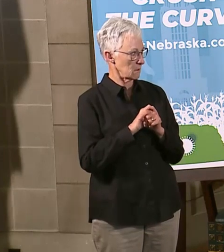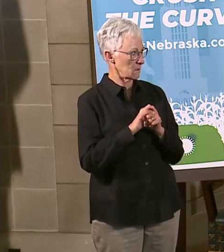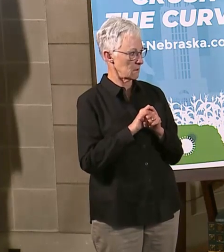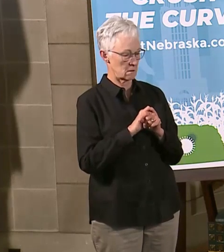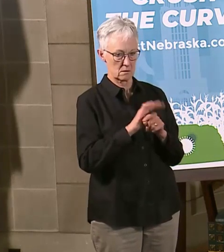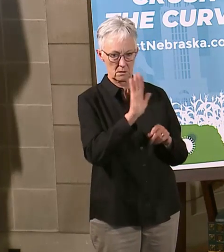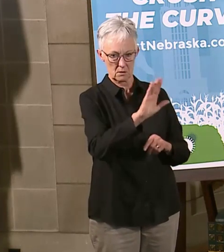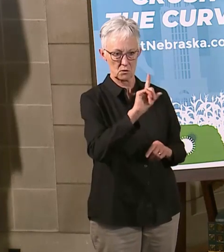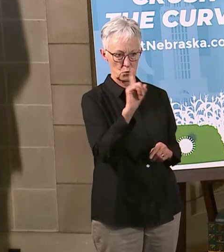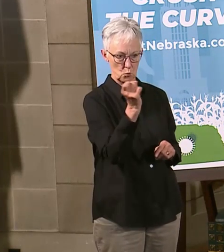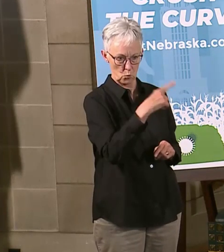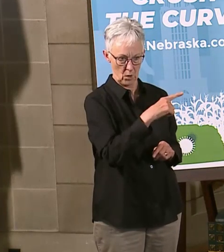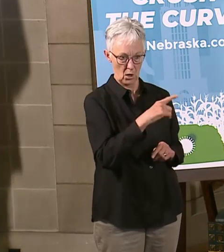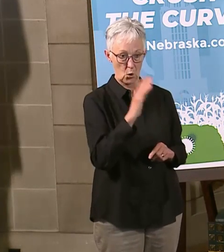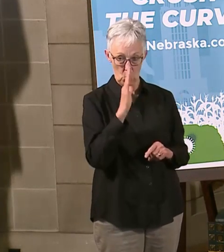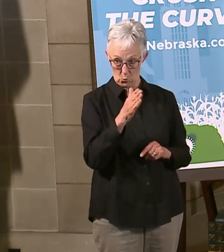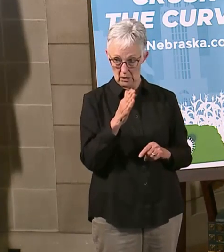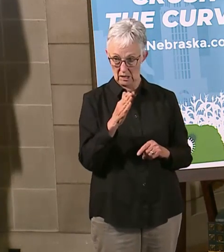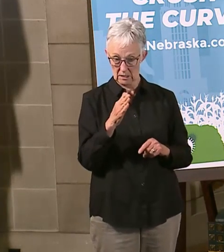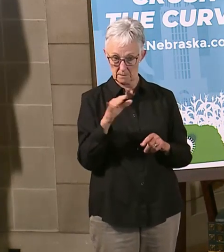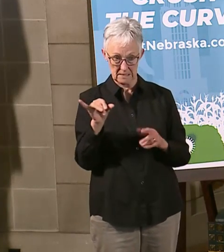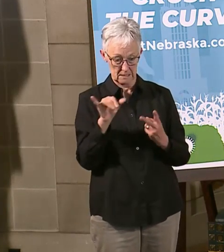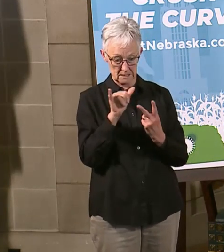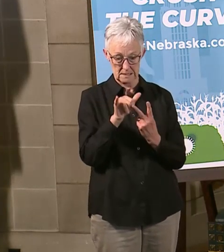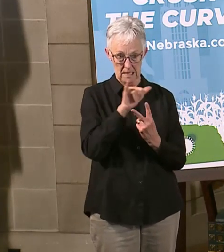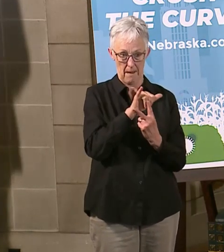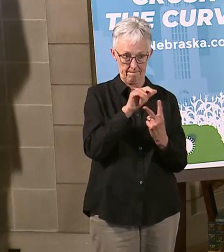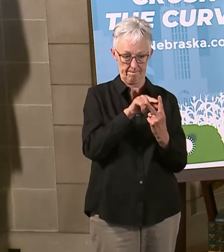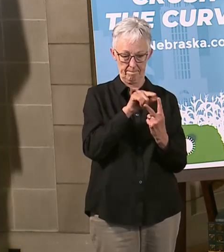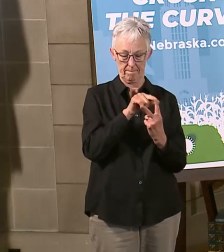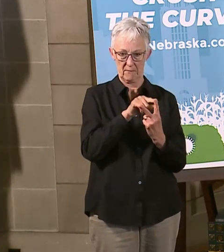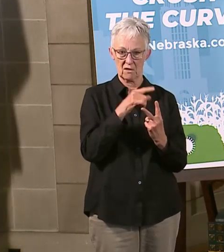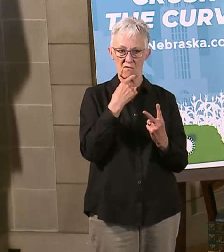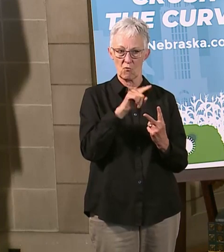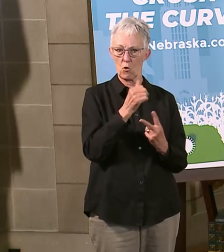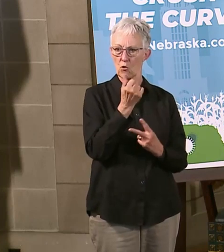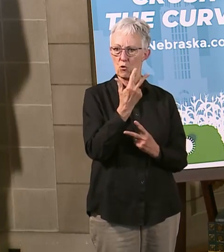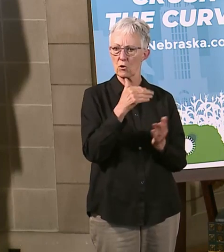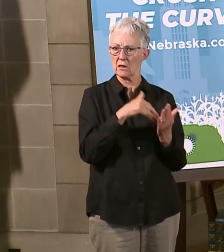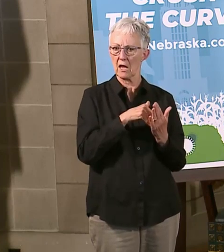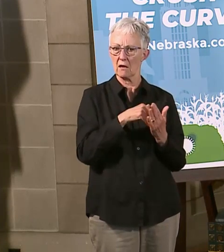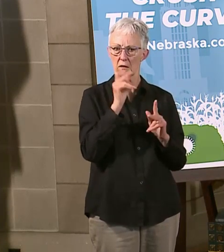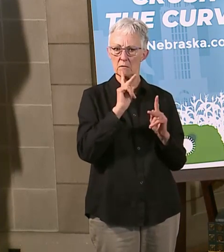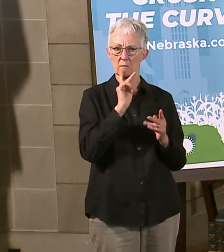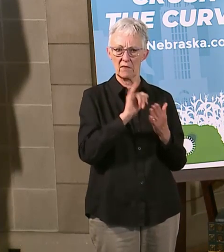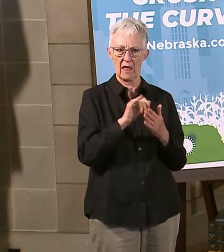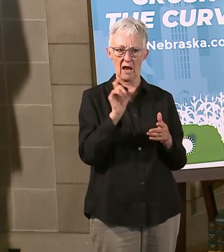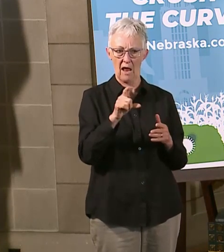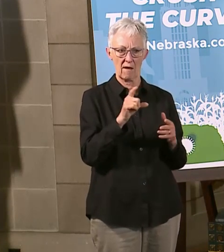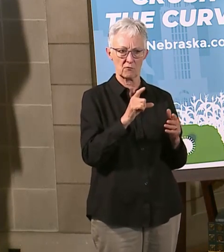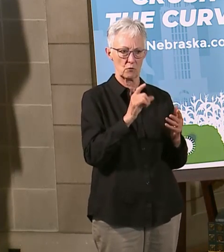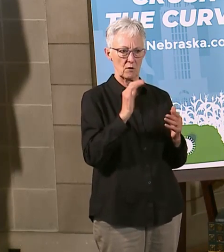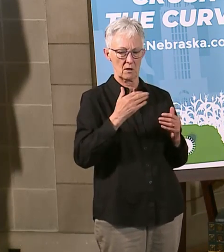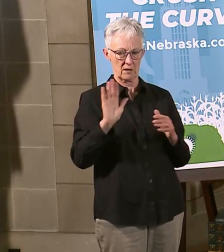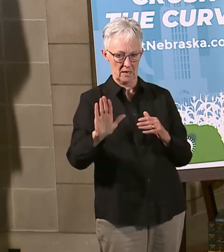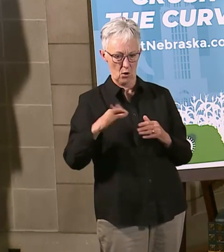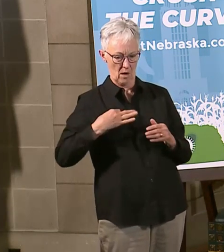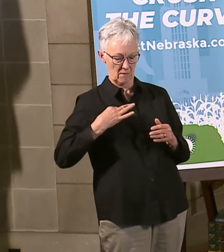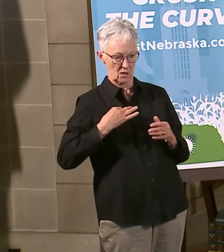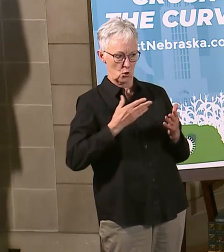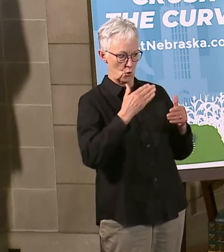The question is, will it be 21 to 28 days for the 13,000 that we're going to run through the pandemic unemployment assistance program? And the answer